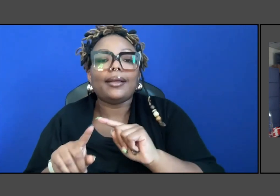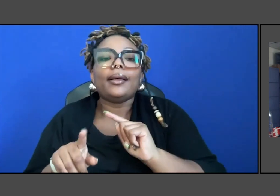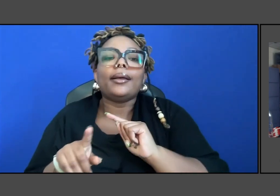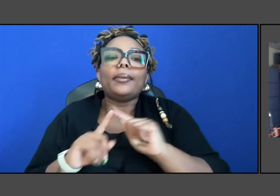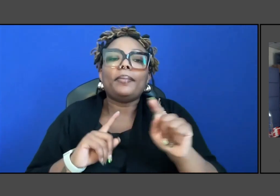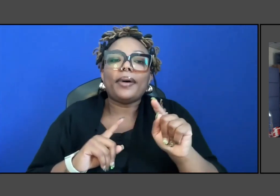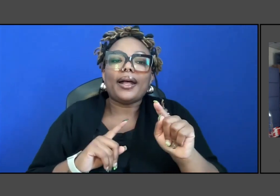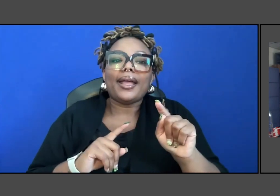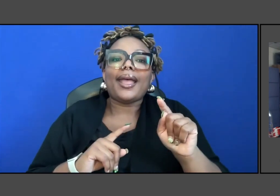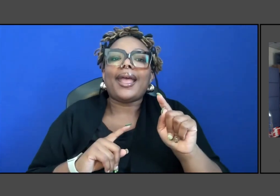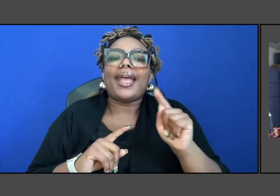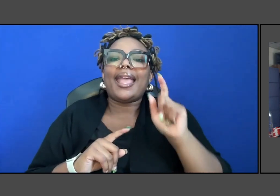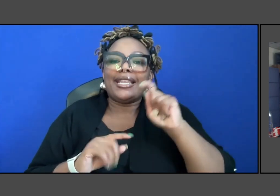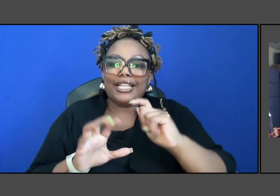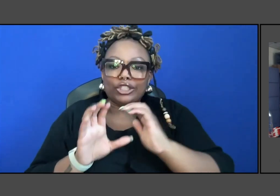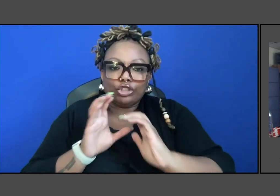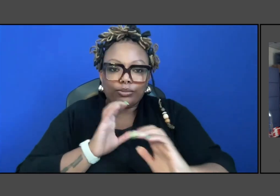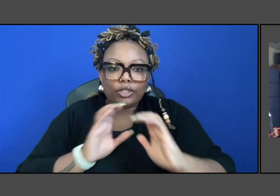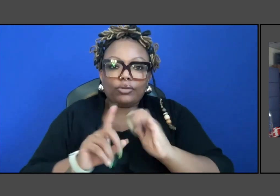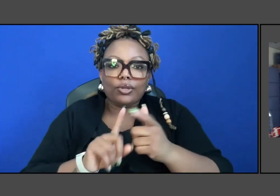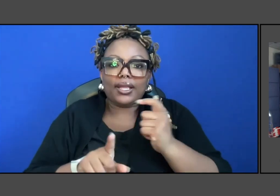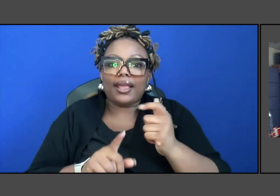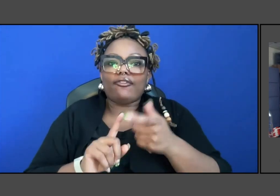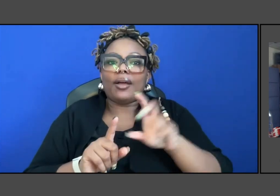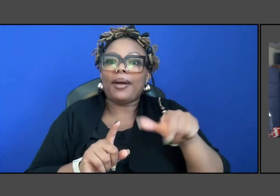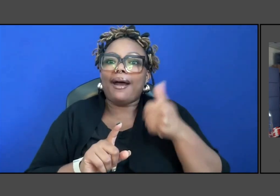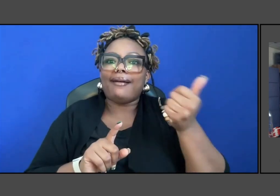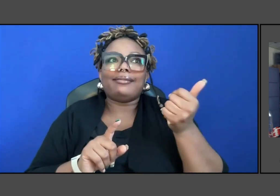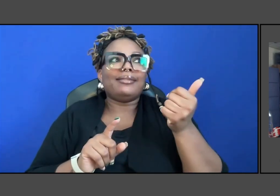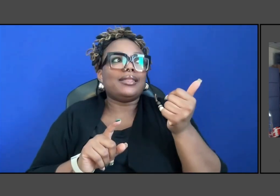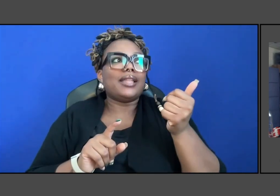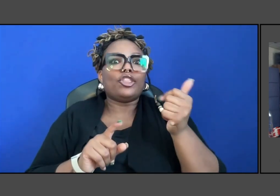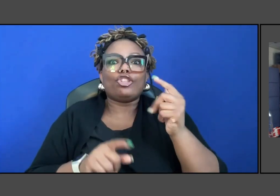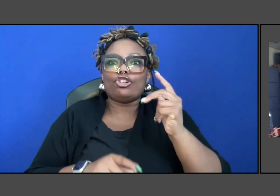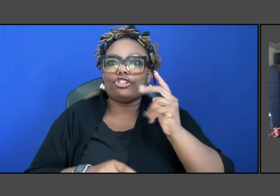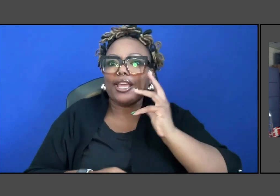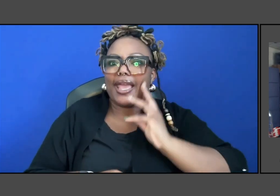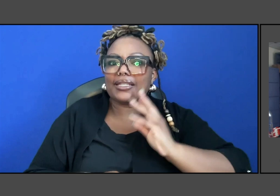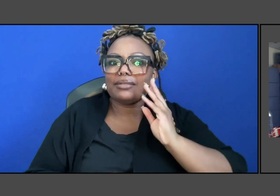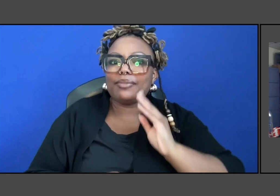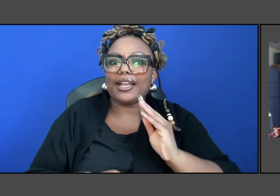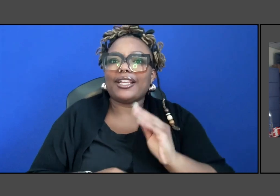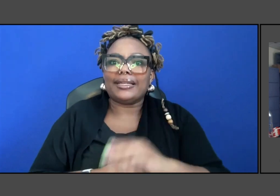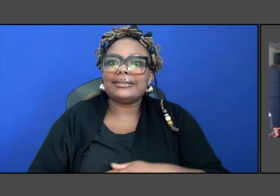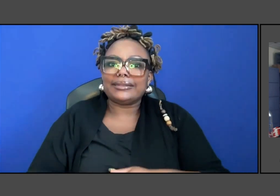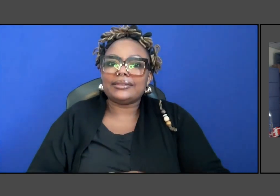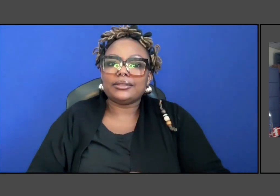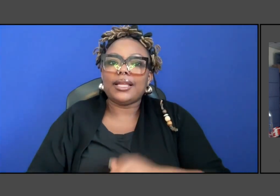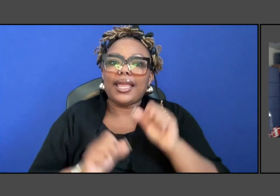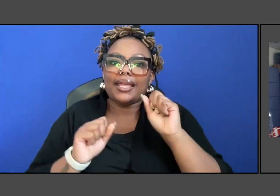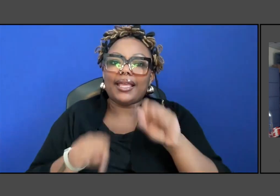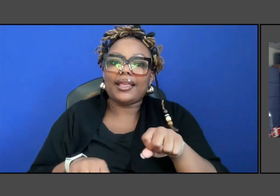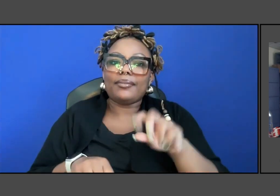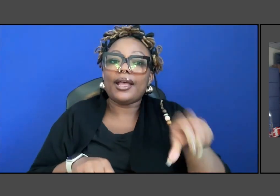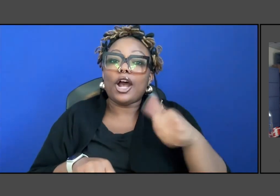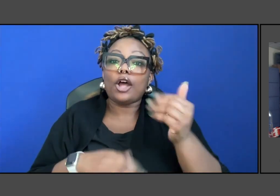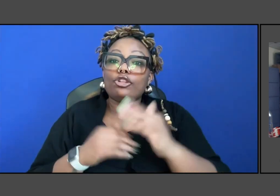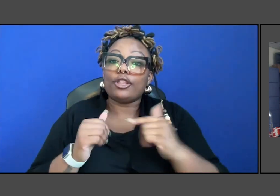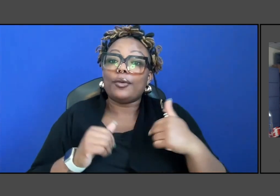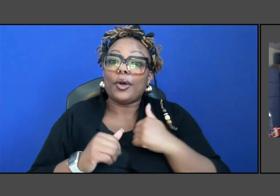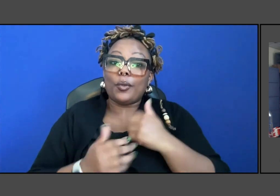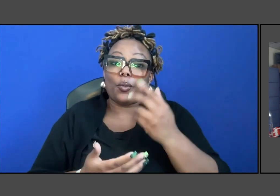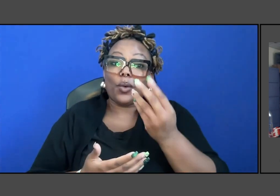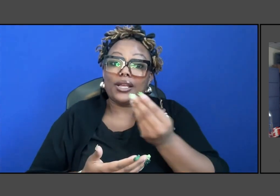being communicated from another dimension of experience. It can be. Aside from what we're learned, telling us, there's